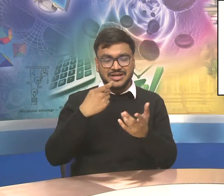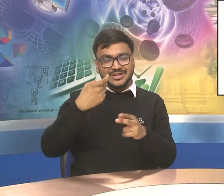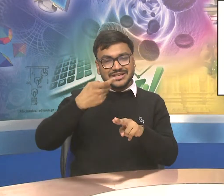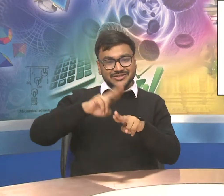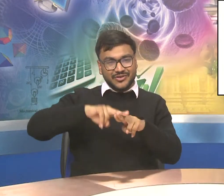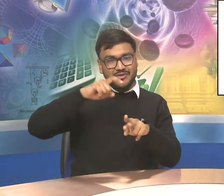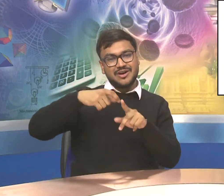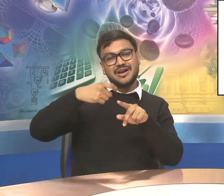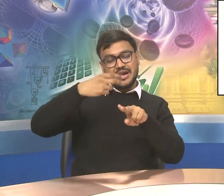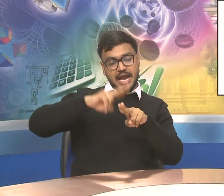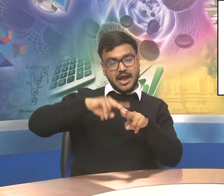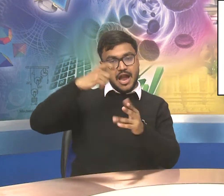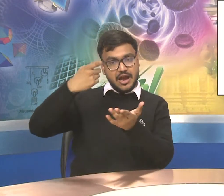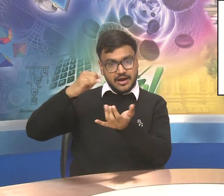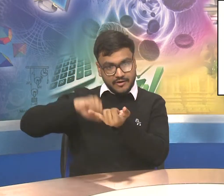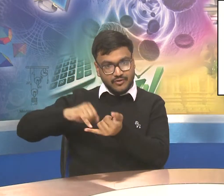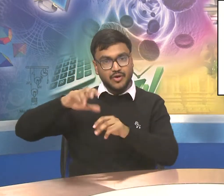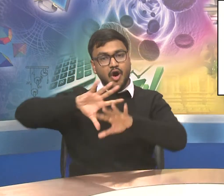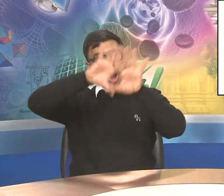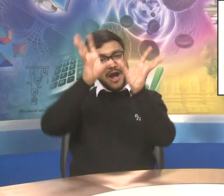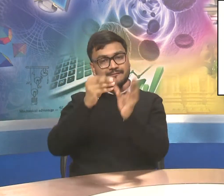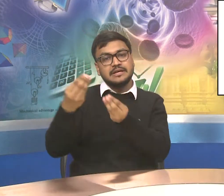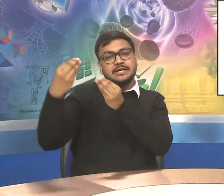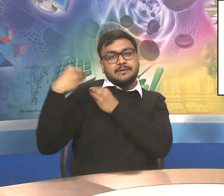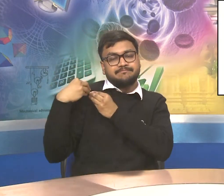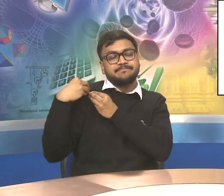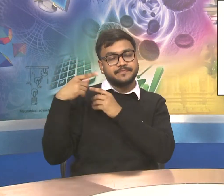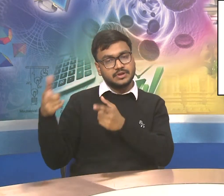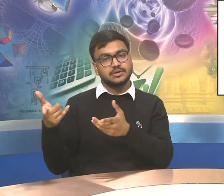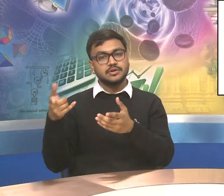the library material for reference services.